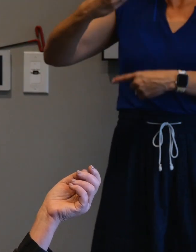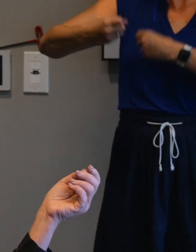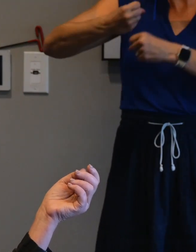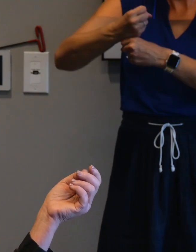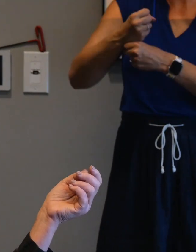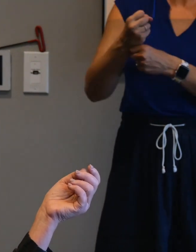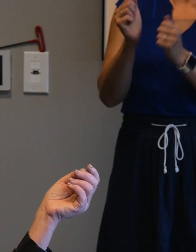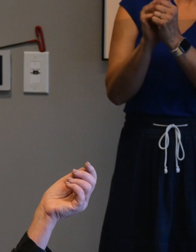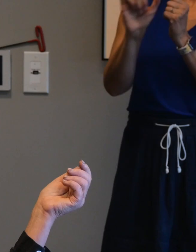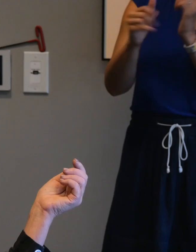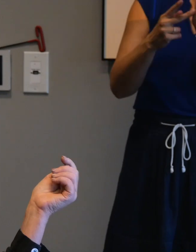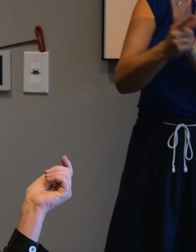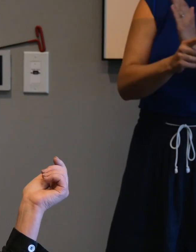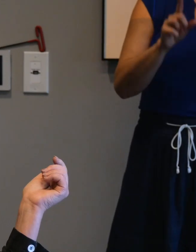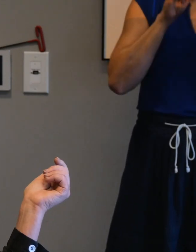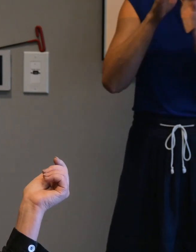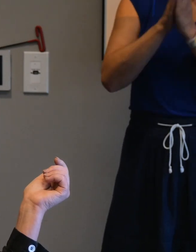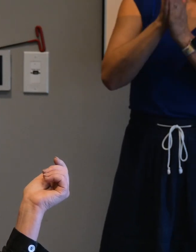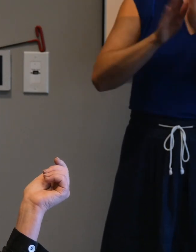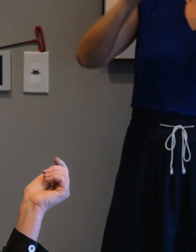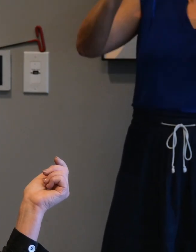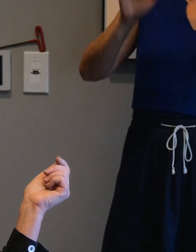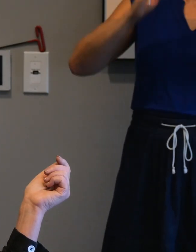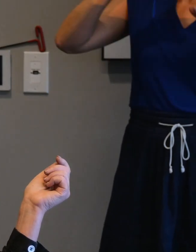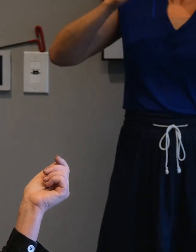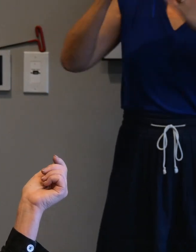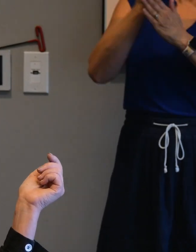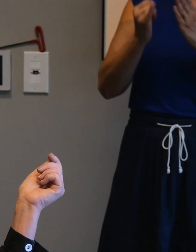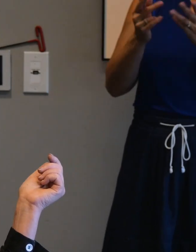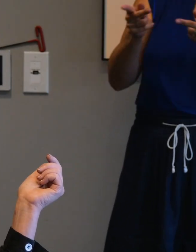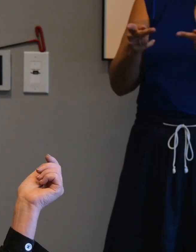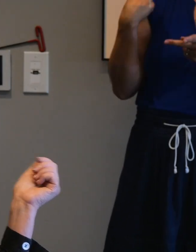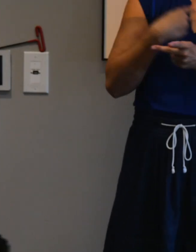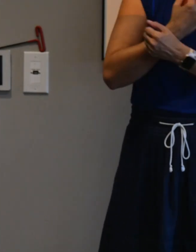this program. So it's a really vibrant, wonderful, creative art sector.